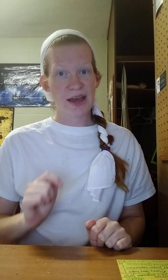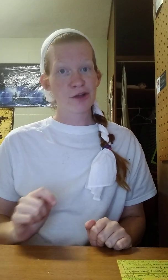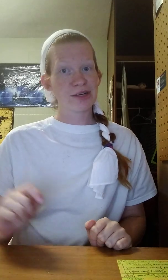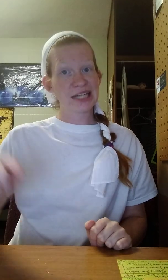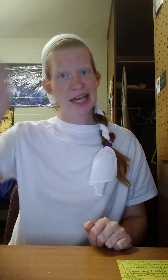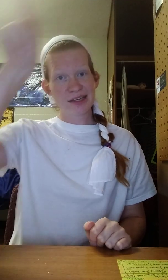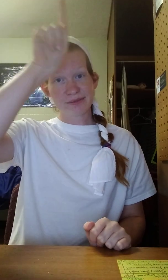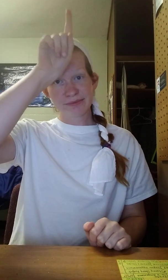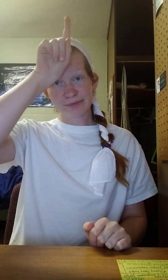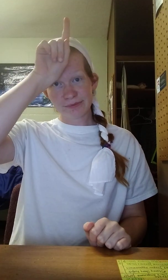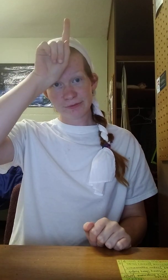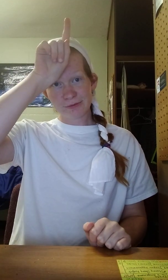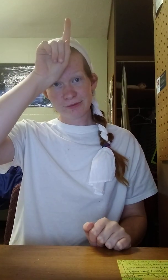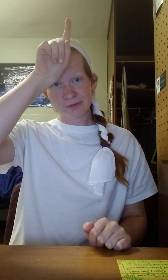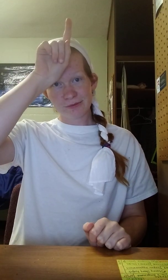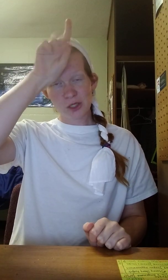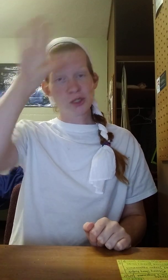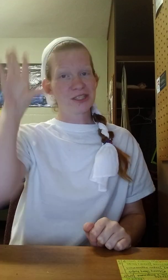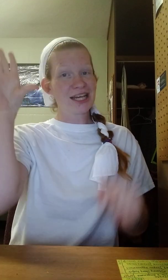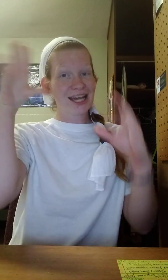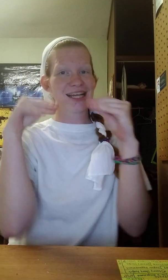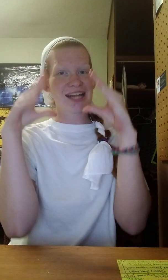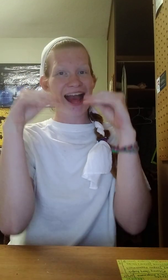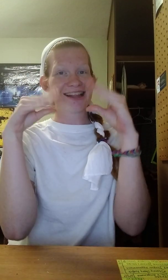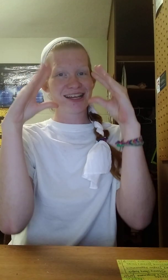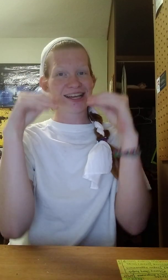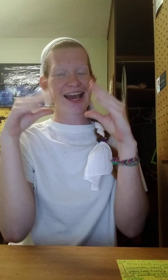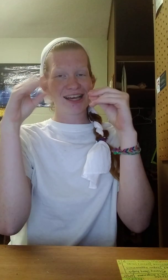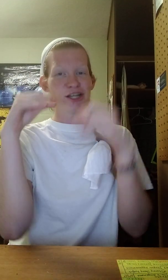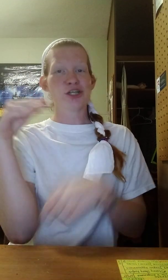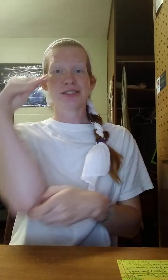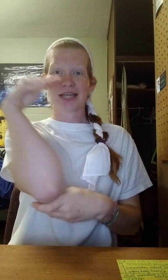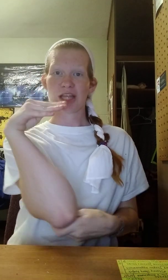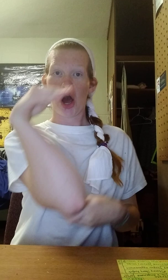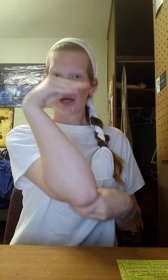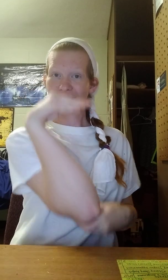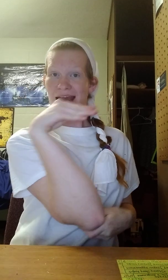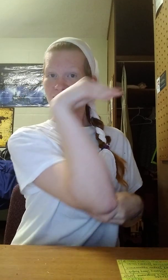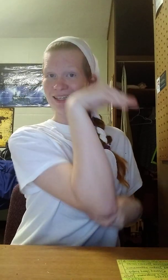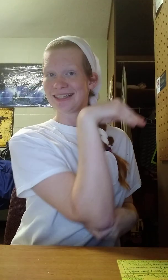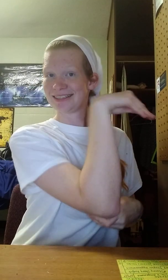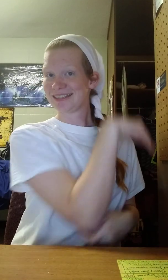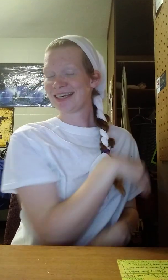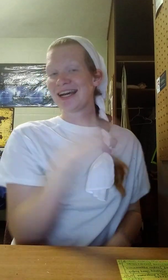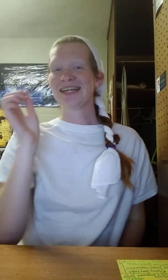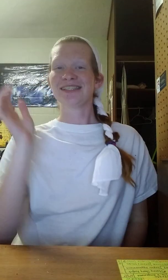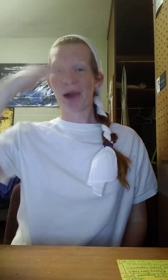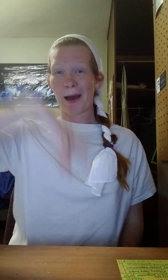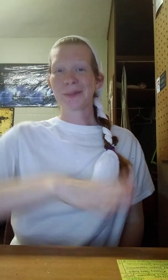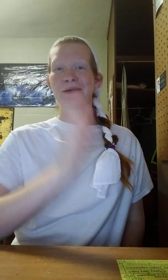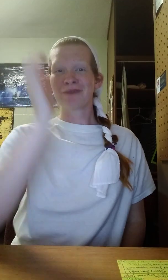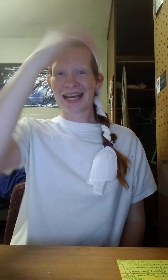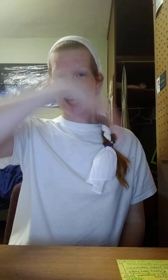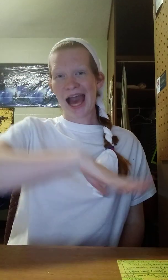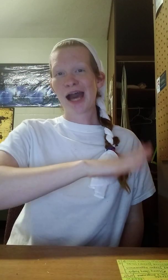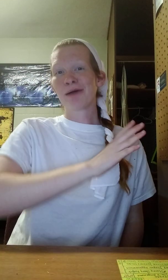very day. You'll see green alligators and long-necked geese, some humpty-backed